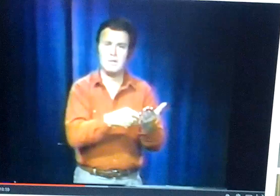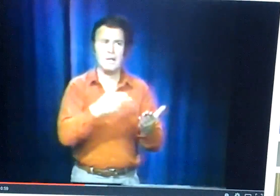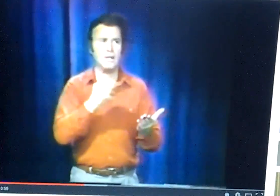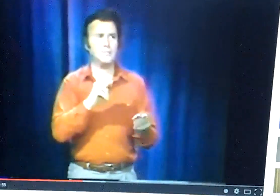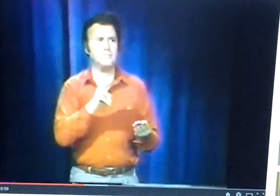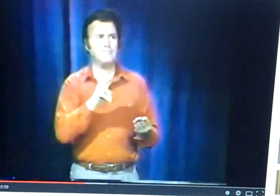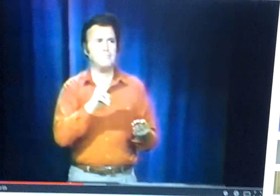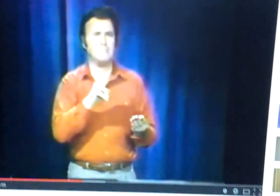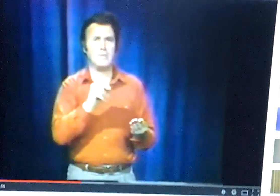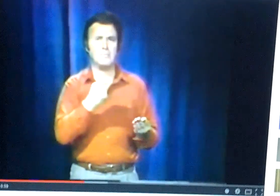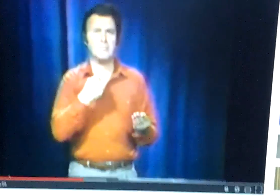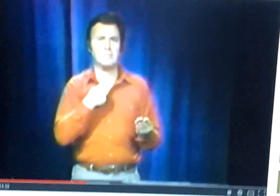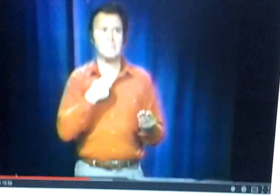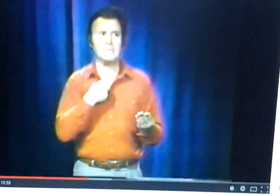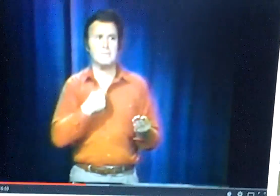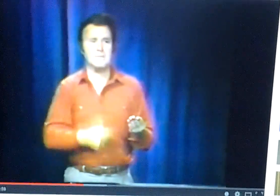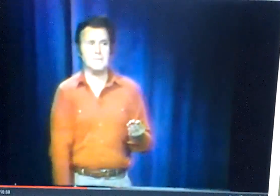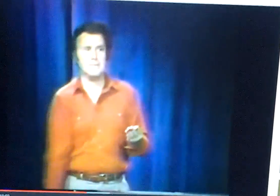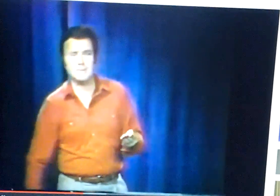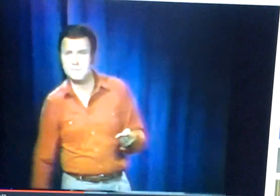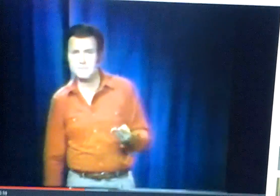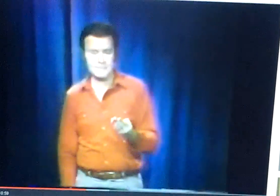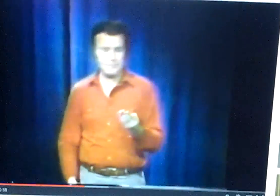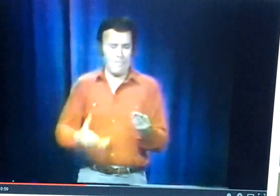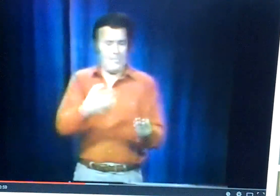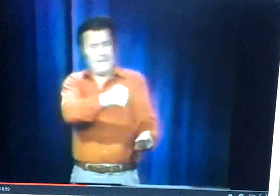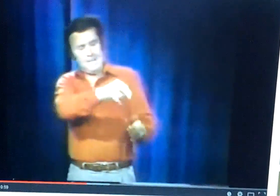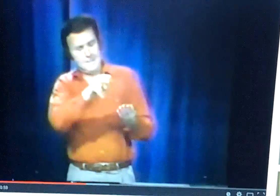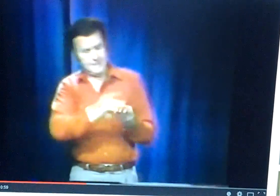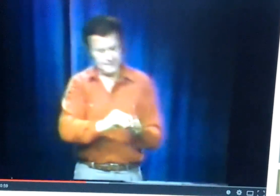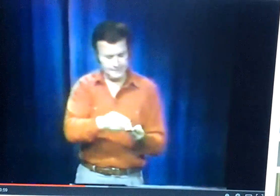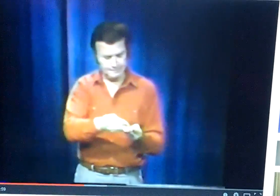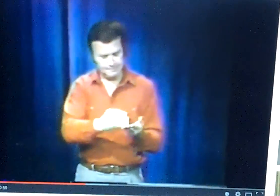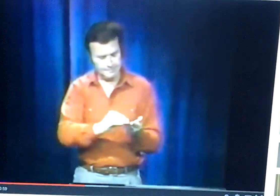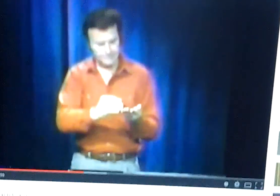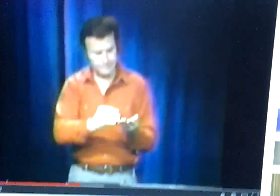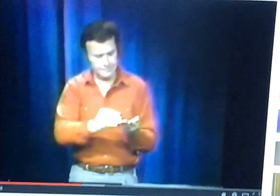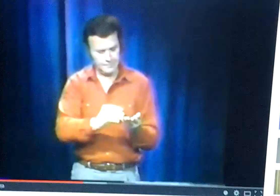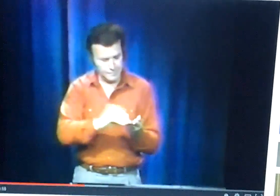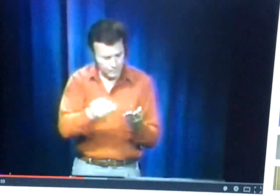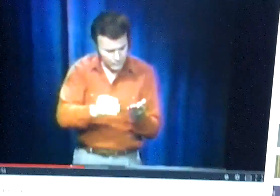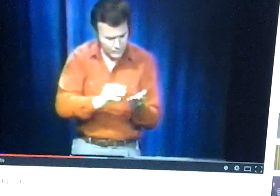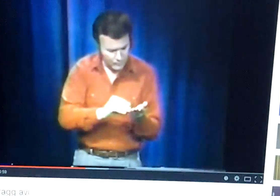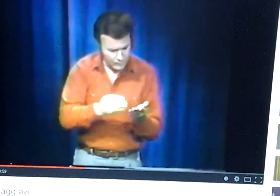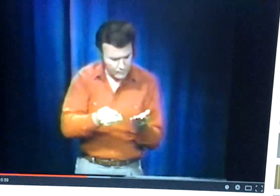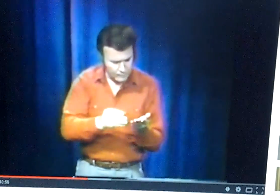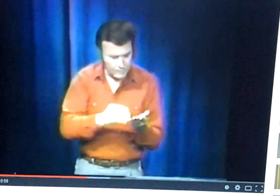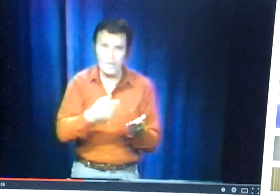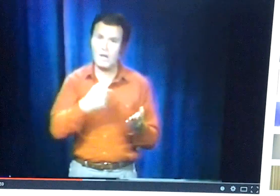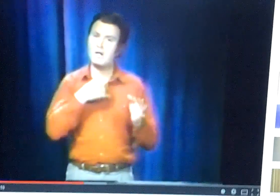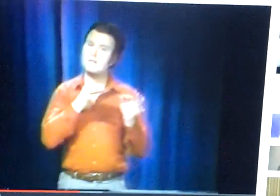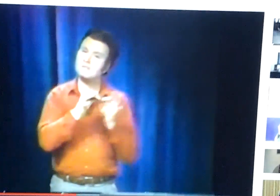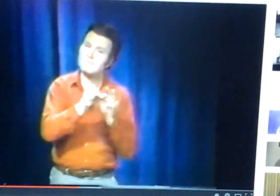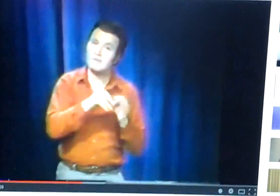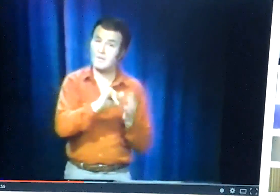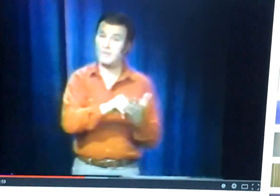I told him, "You need to read this. It explains everything." So the man opened up the paper. He looked through the